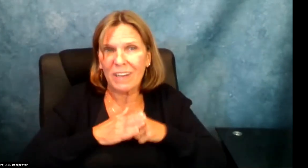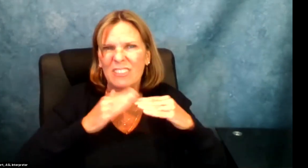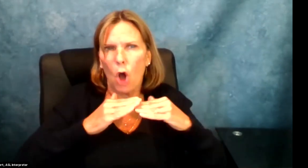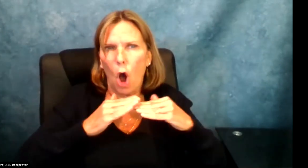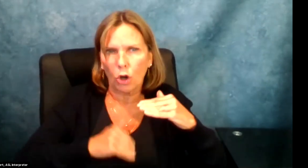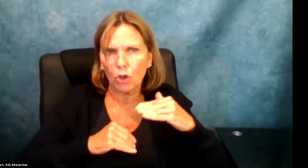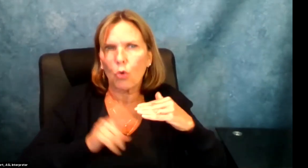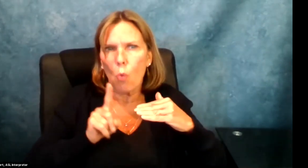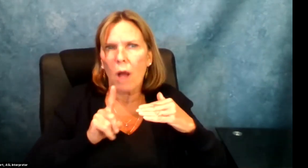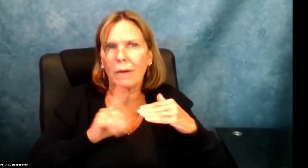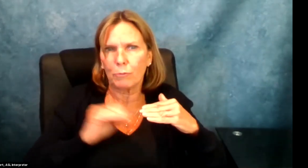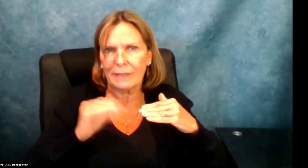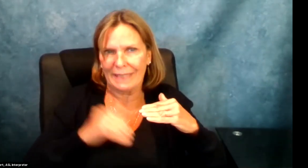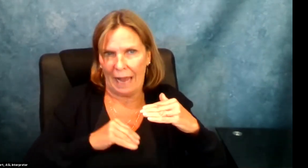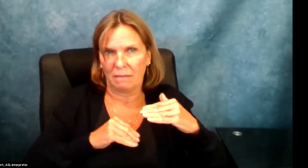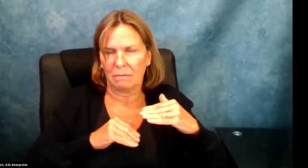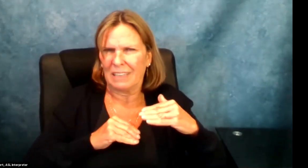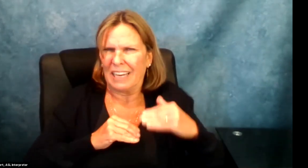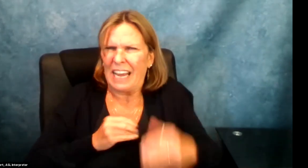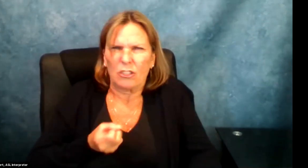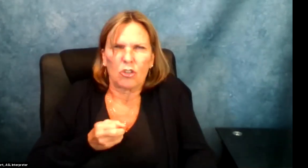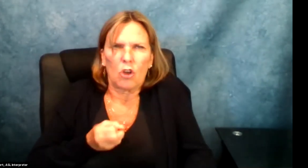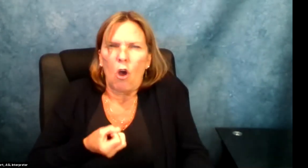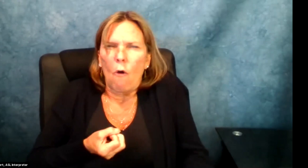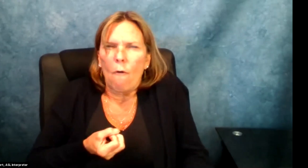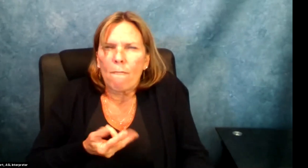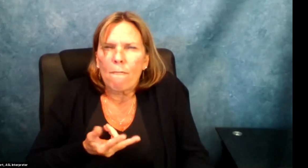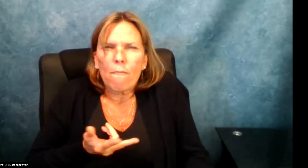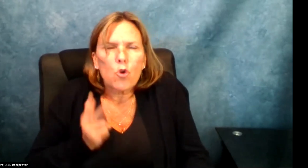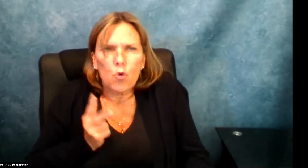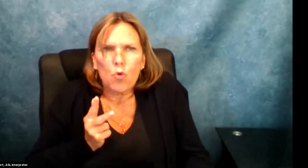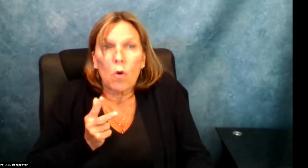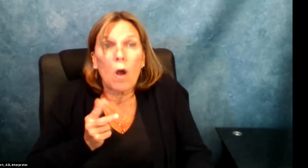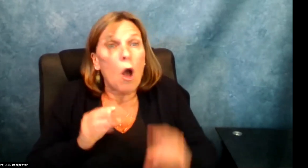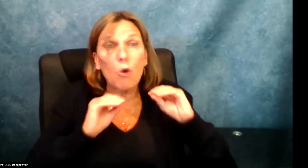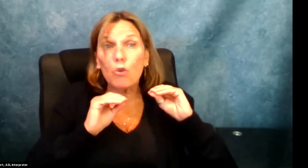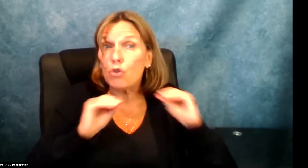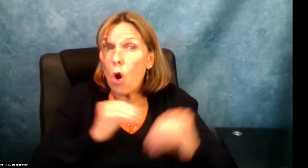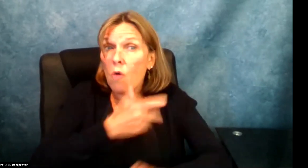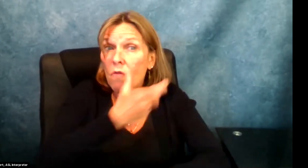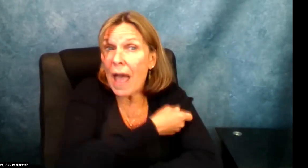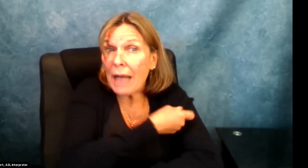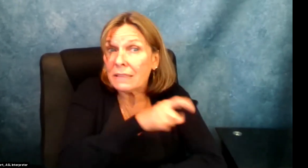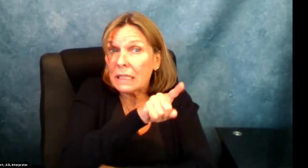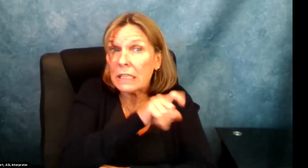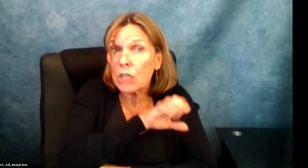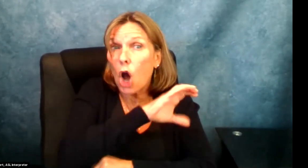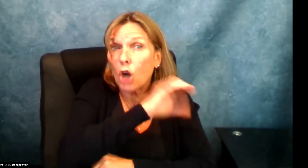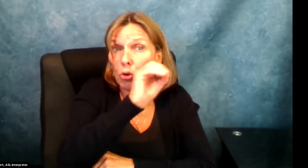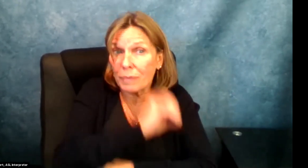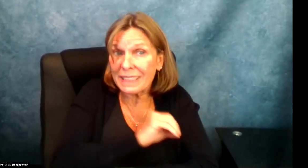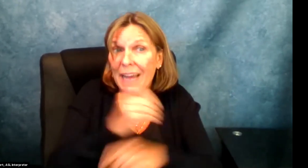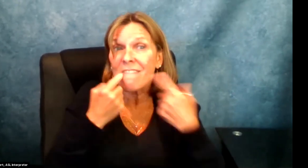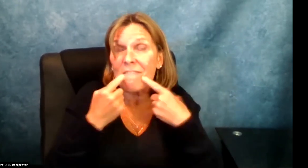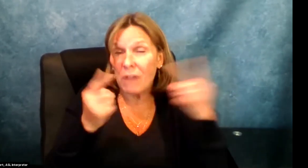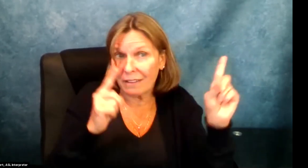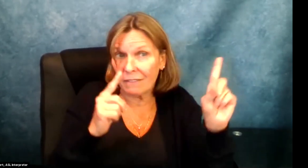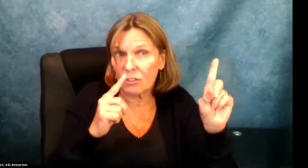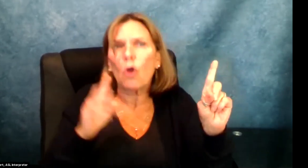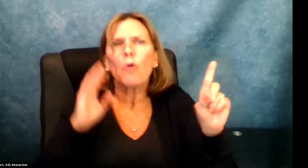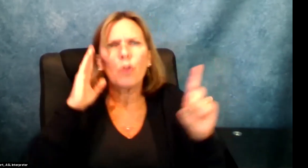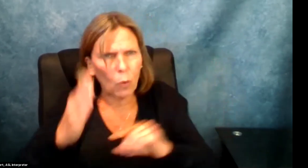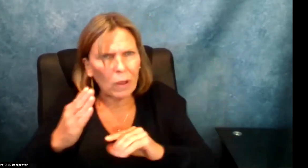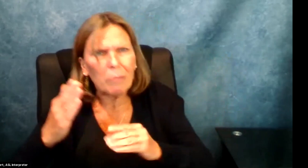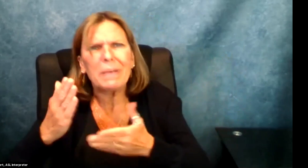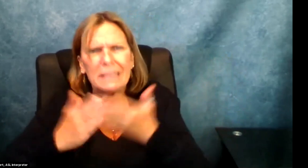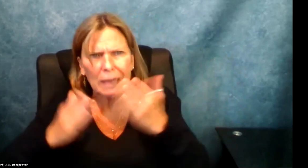very few, but no vaccine is 100%. And so there are going to be people who get COVID. What we